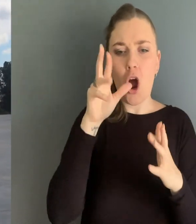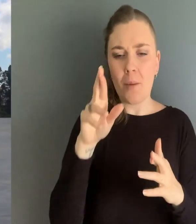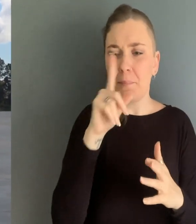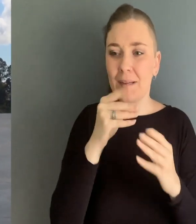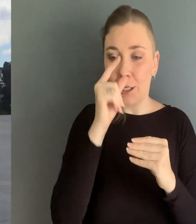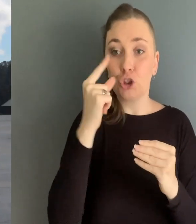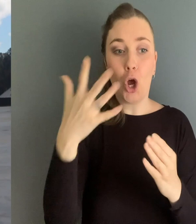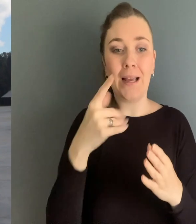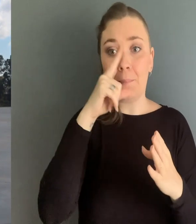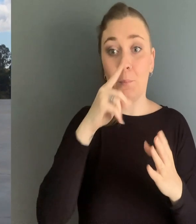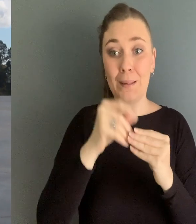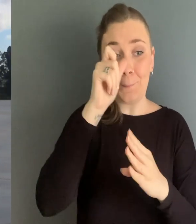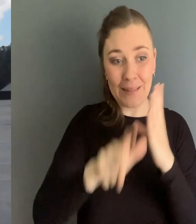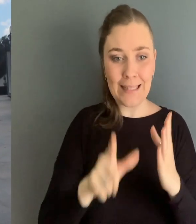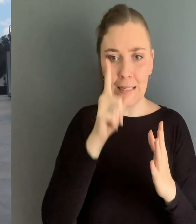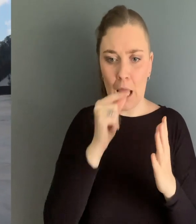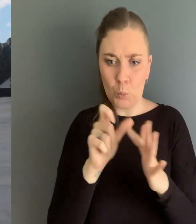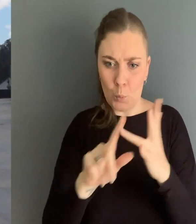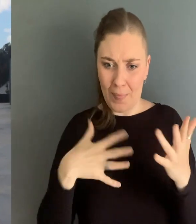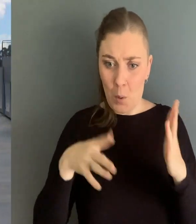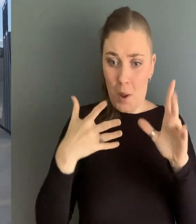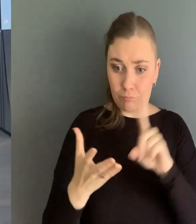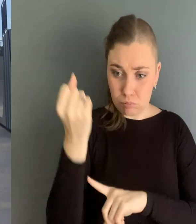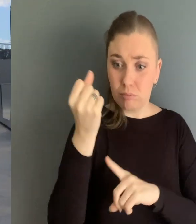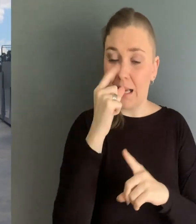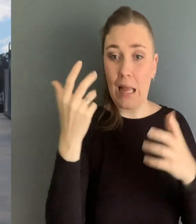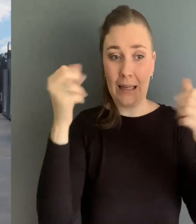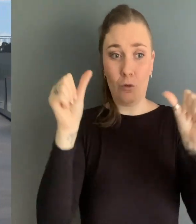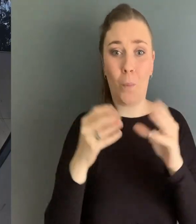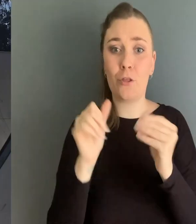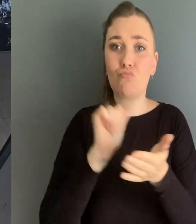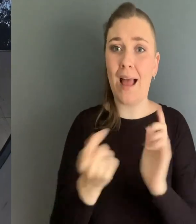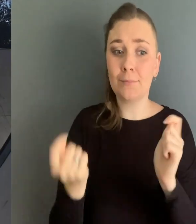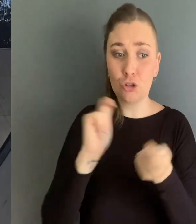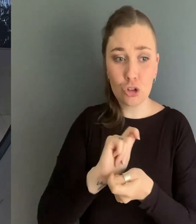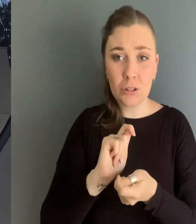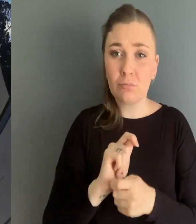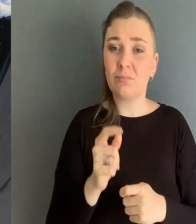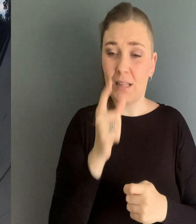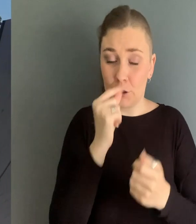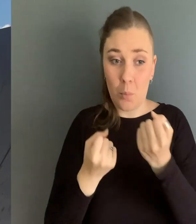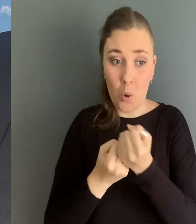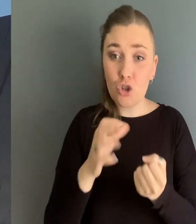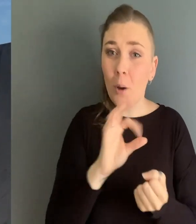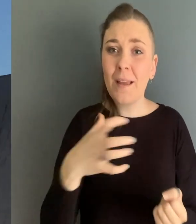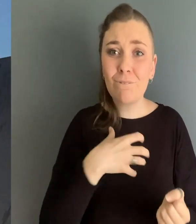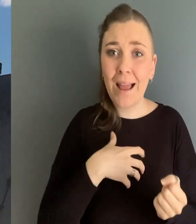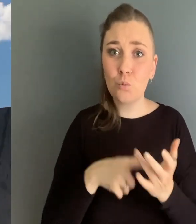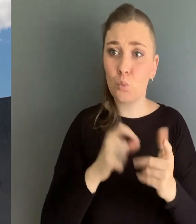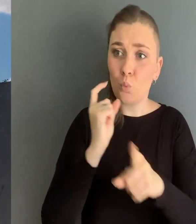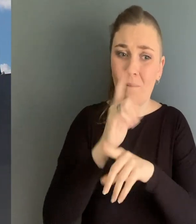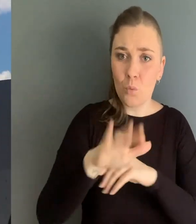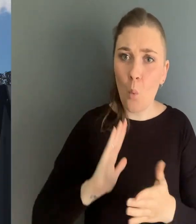and can achieve their goals with the right adaptations and supports don't be afraid to speak up for your rights if you experience